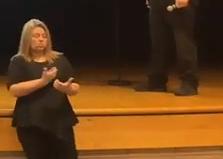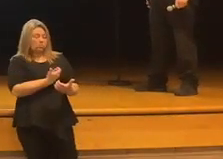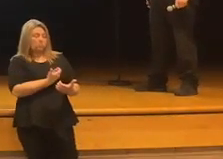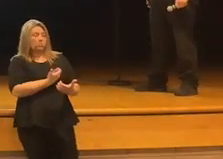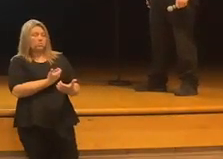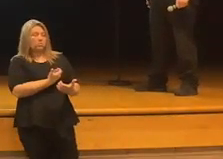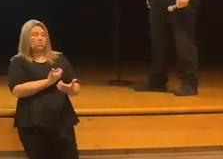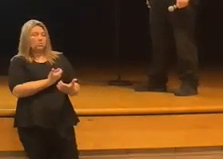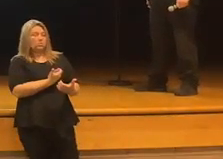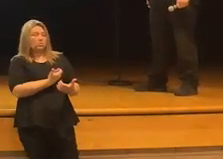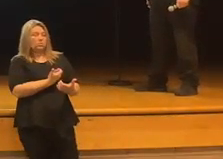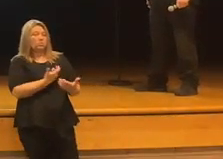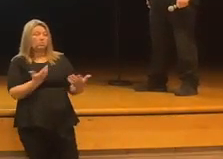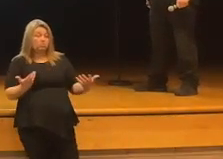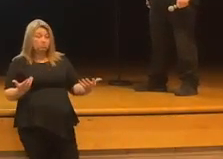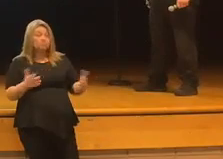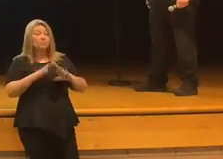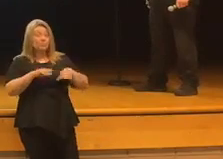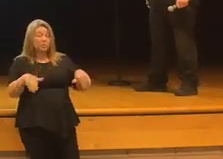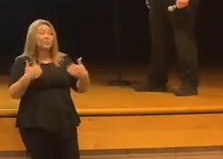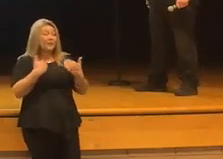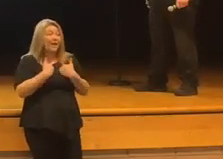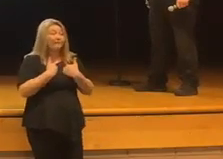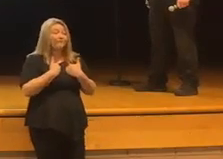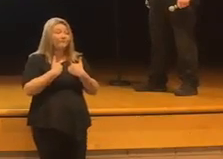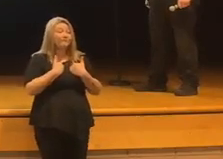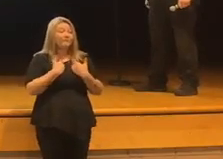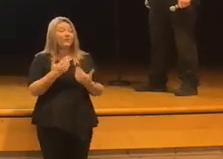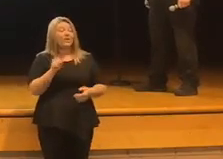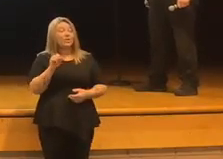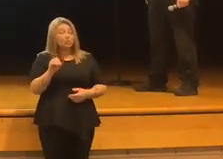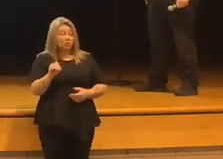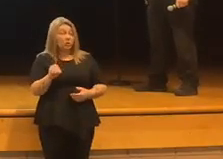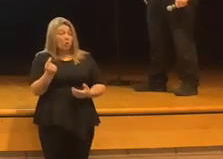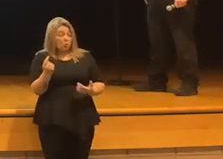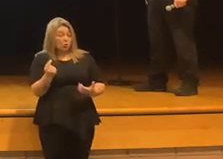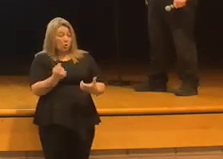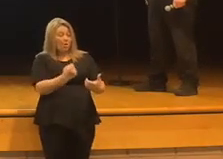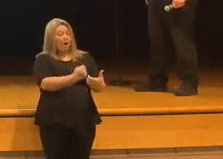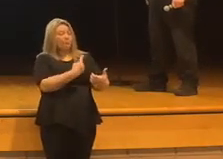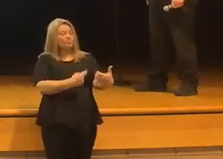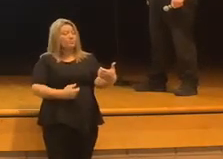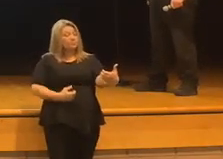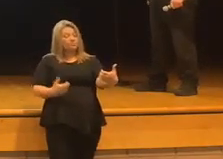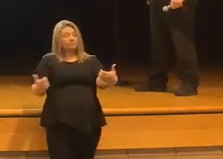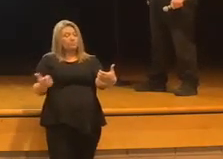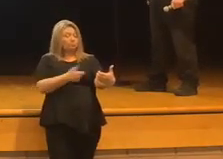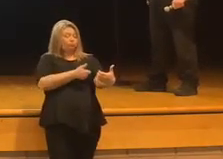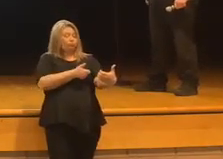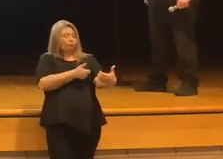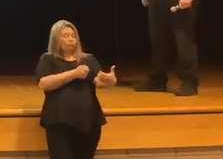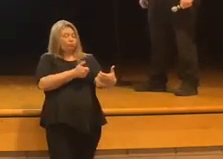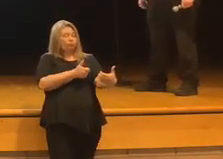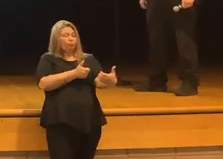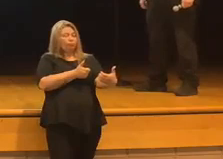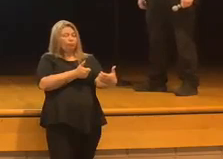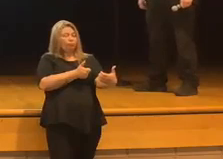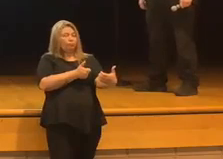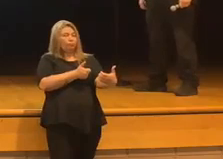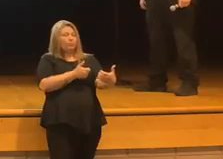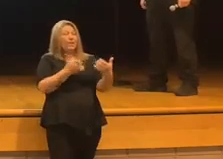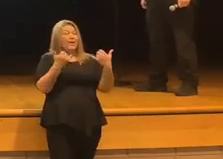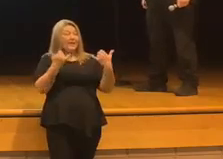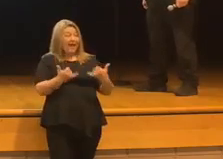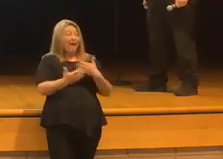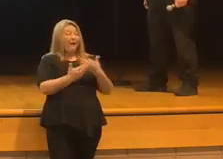even children. It's crazy. So you take your other phone out and you go, and now you have those same images on your